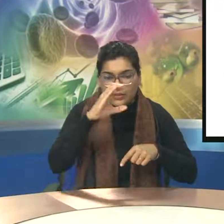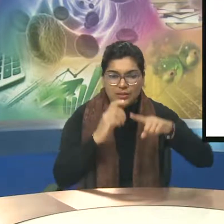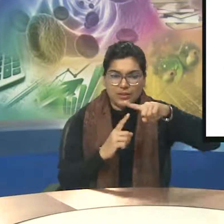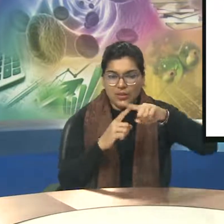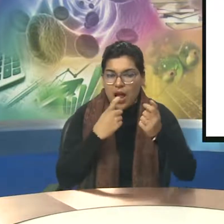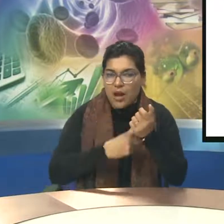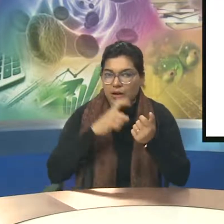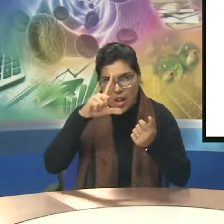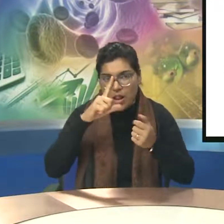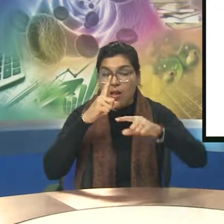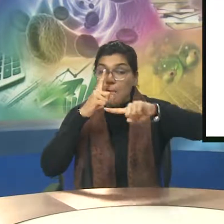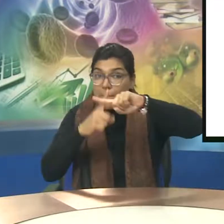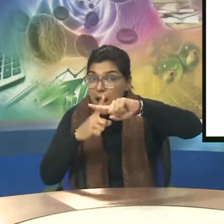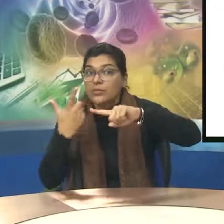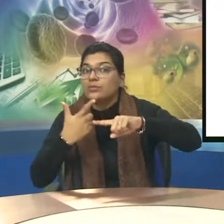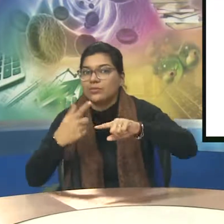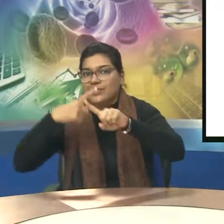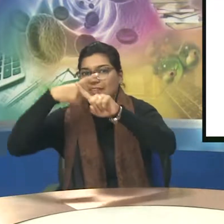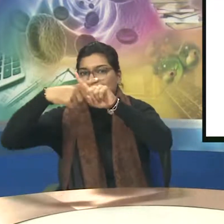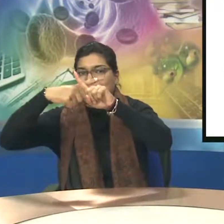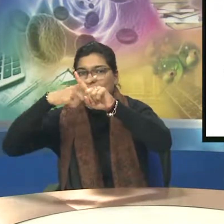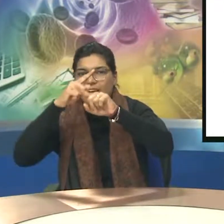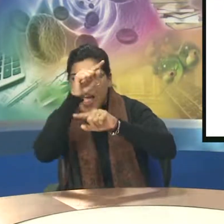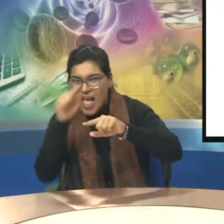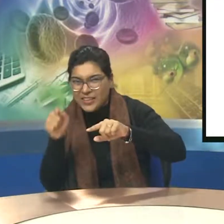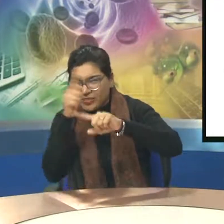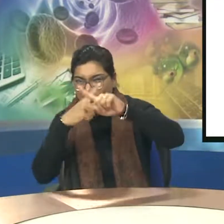Control plus C is equal to